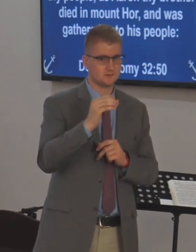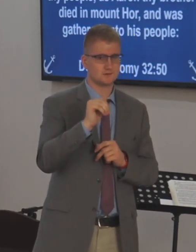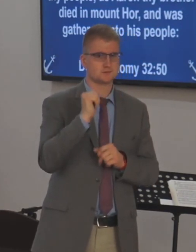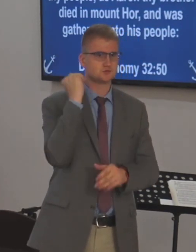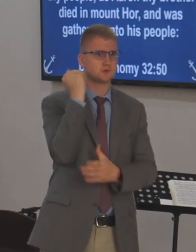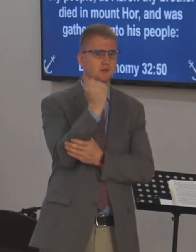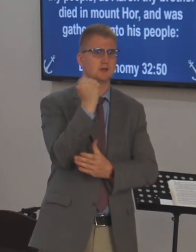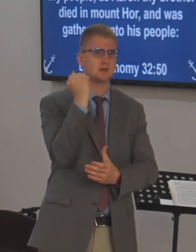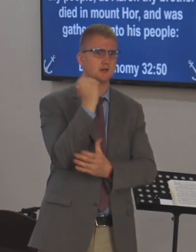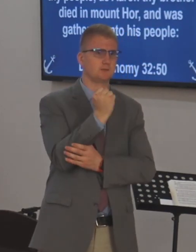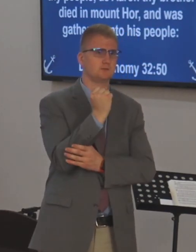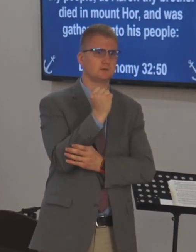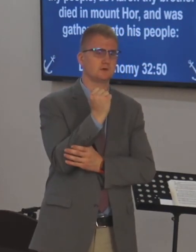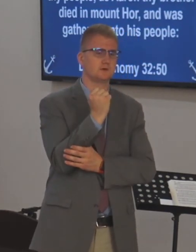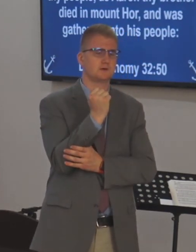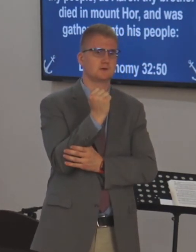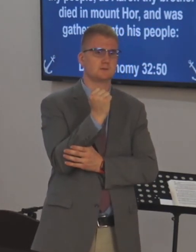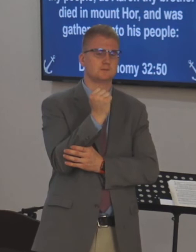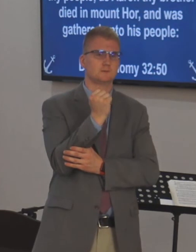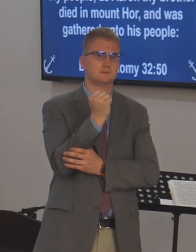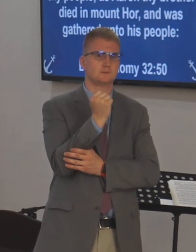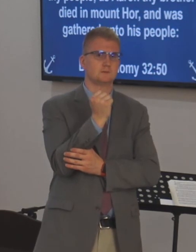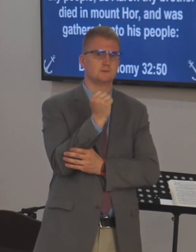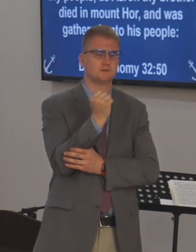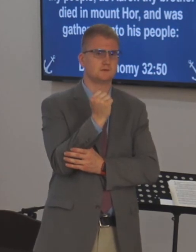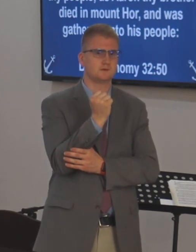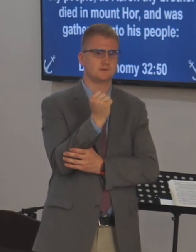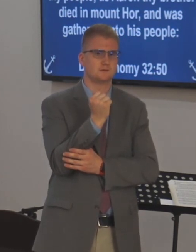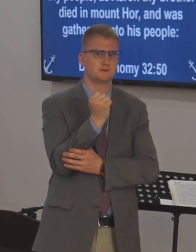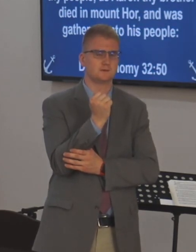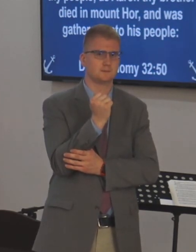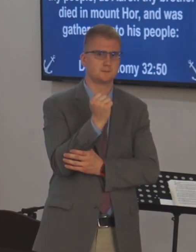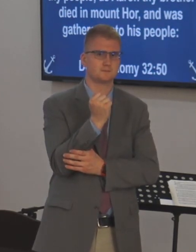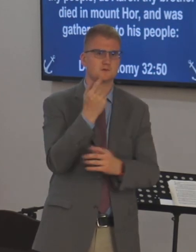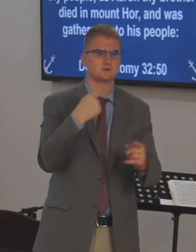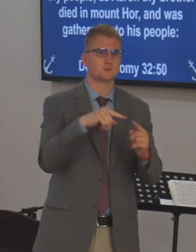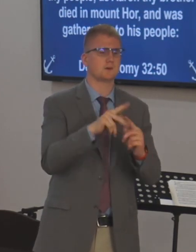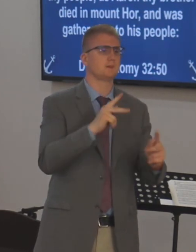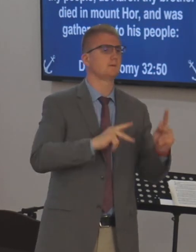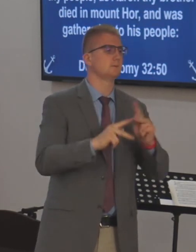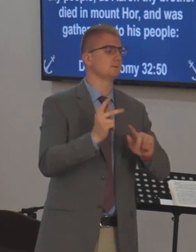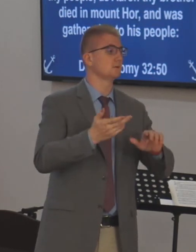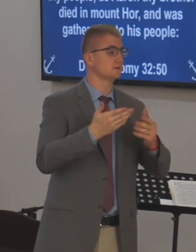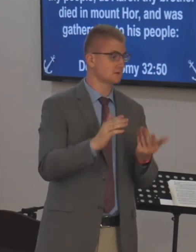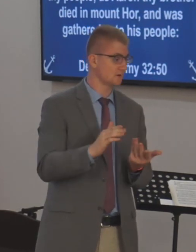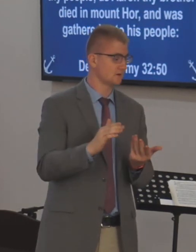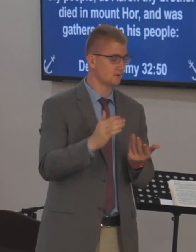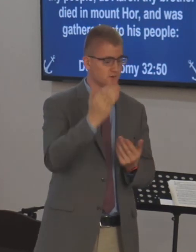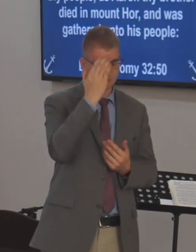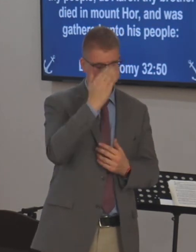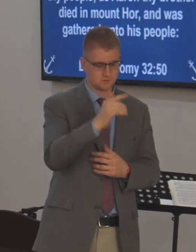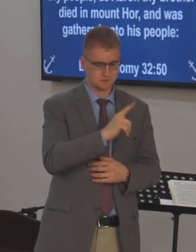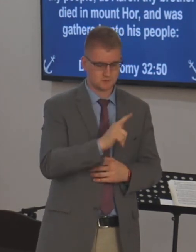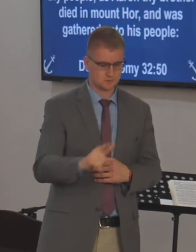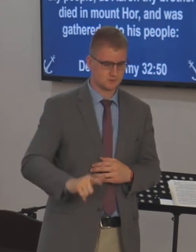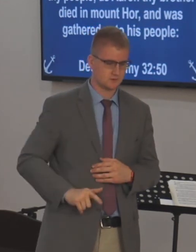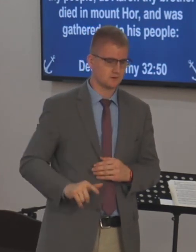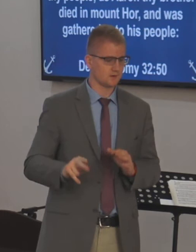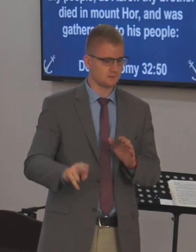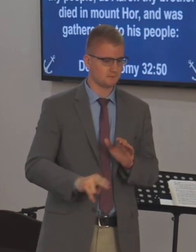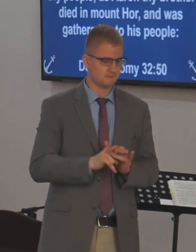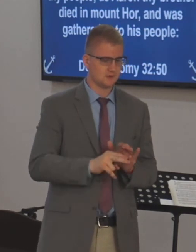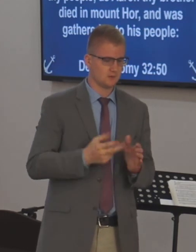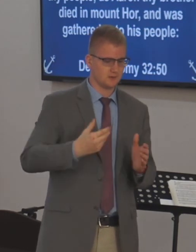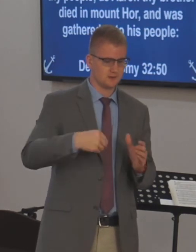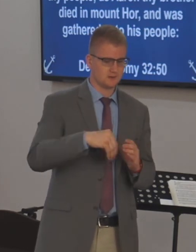the ground. Abraham's bosom. At that particular time, when these people died who knew the Lord, they went down into Abraham's